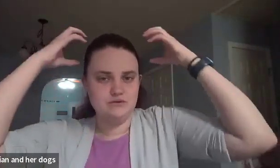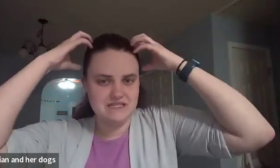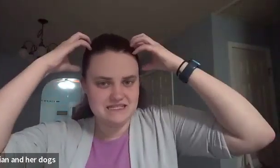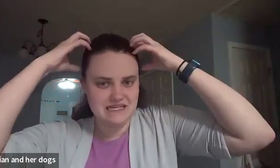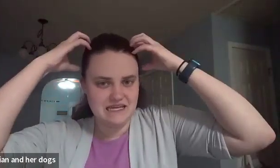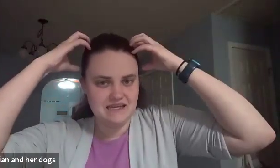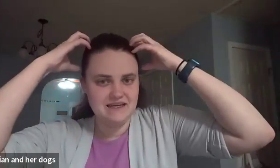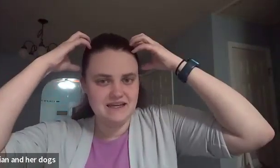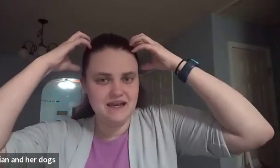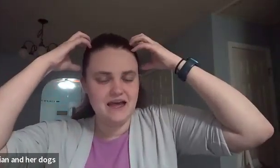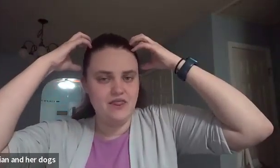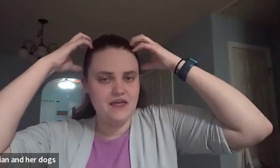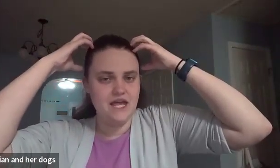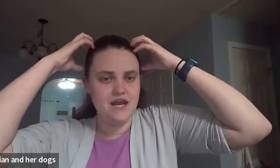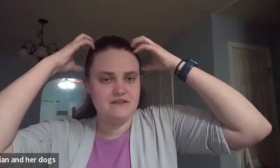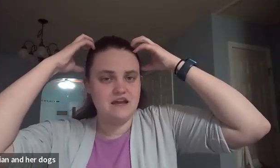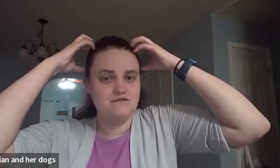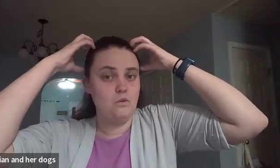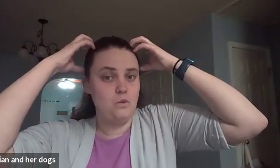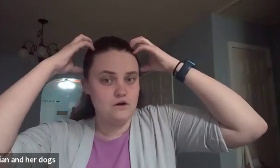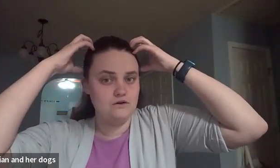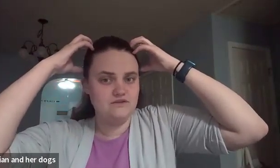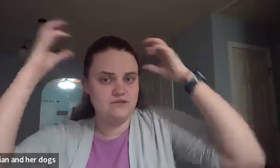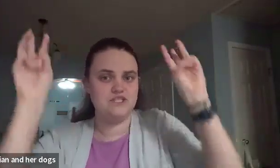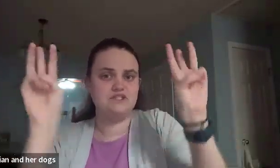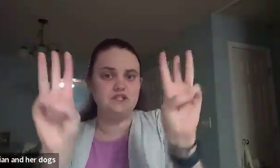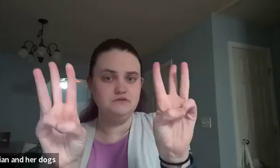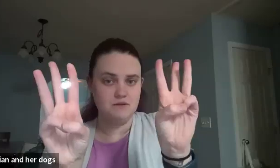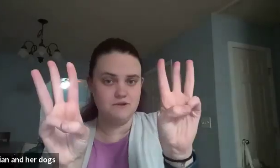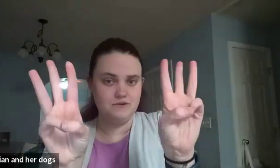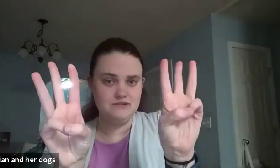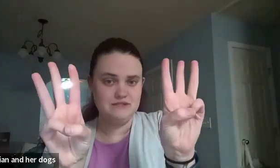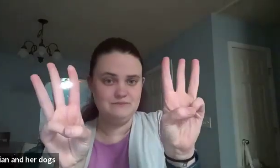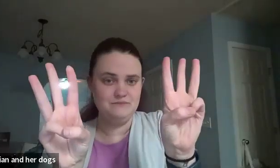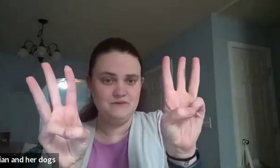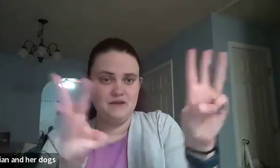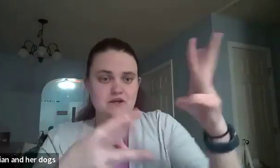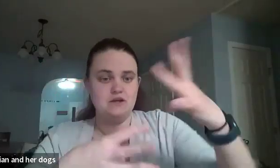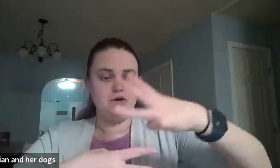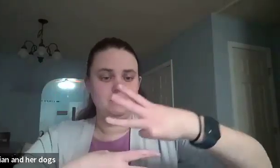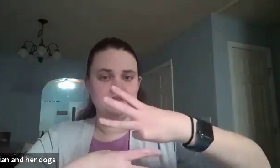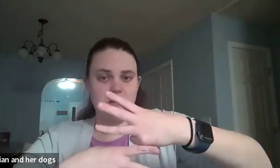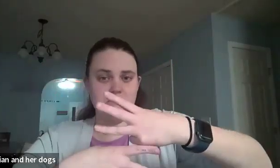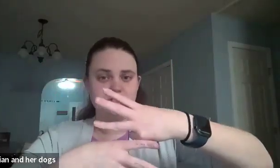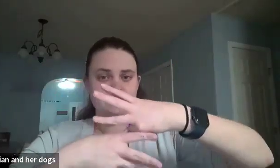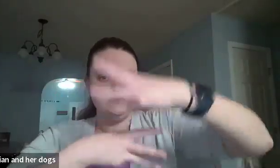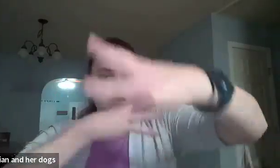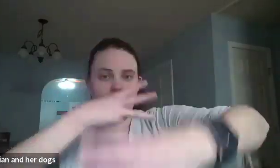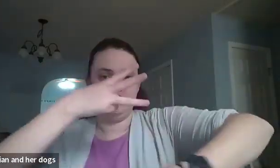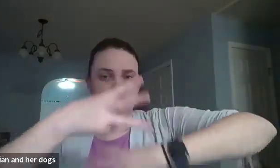do Disney and then the sign for world, which is two W's. You're gonna put them on top of each other and go in